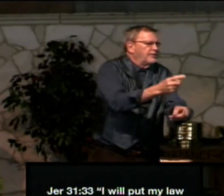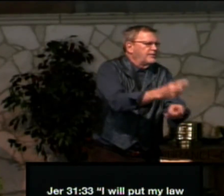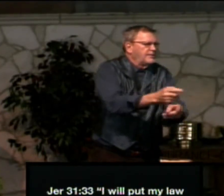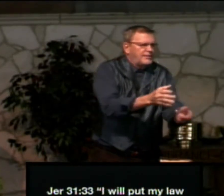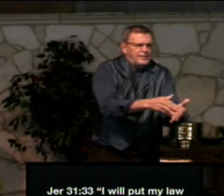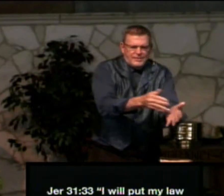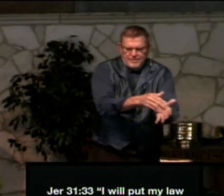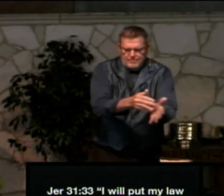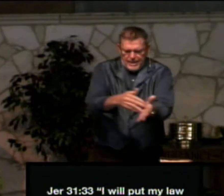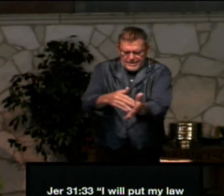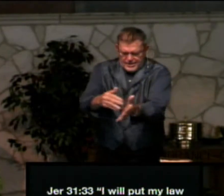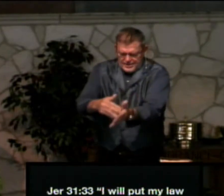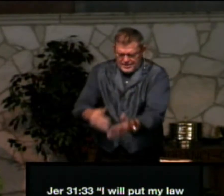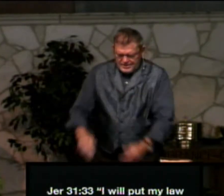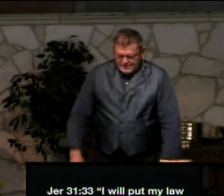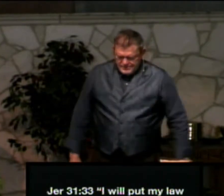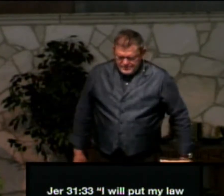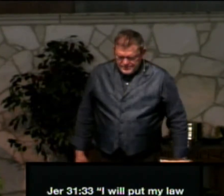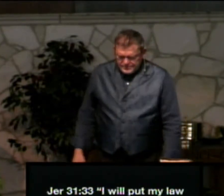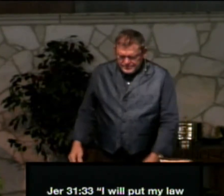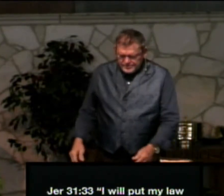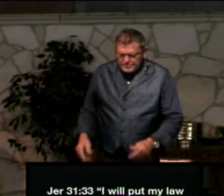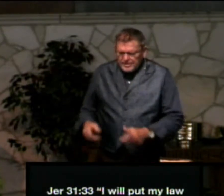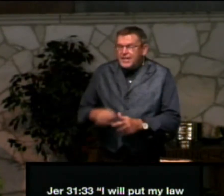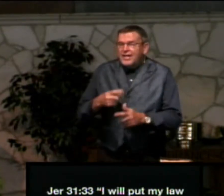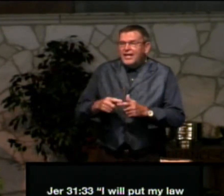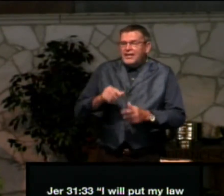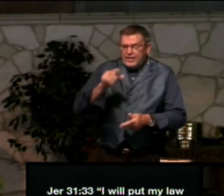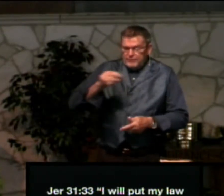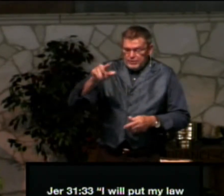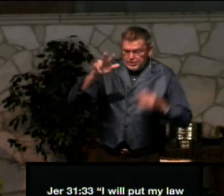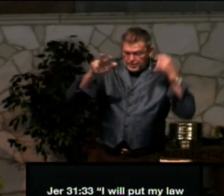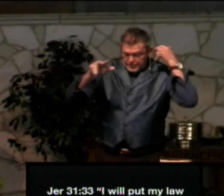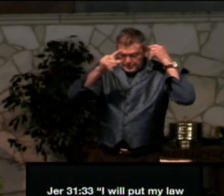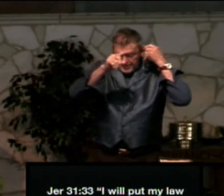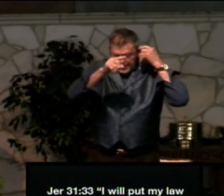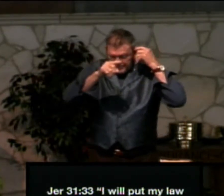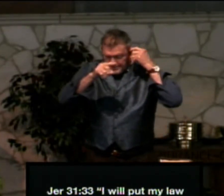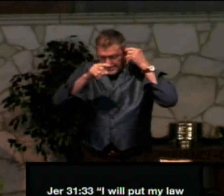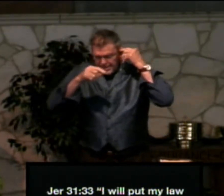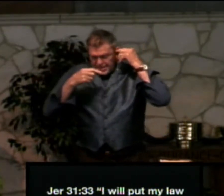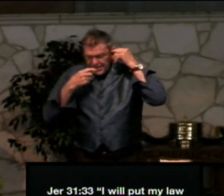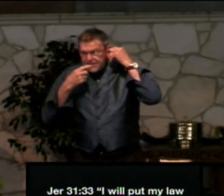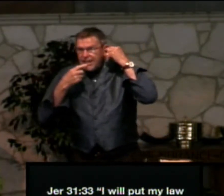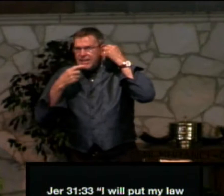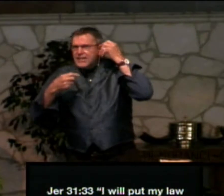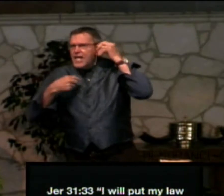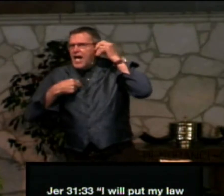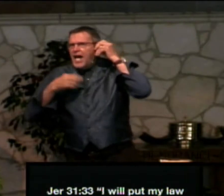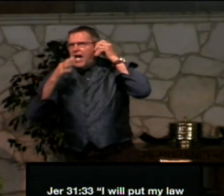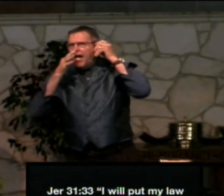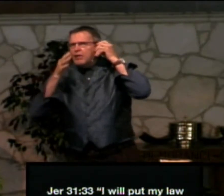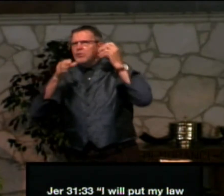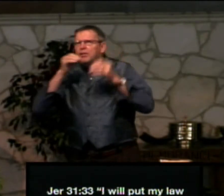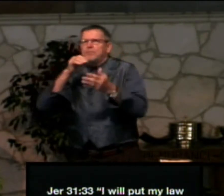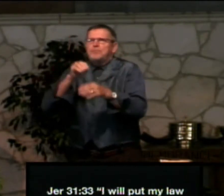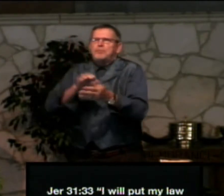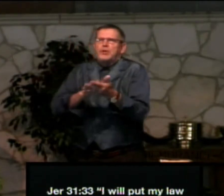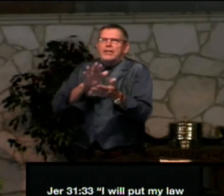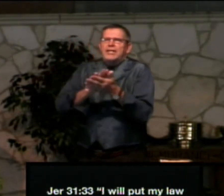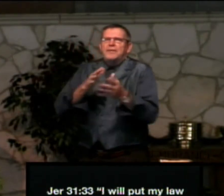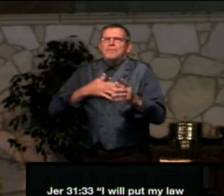regular basis. And then in verse 33, he says, I